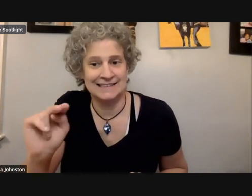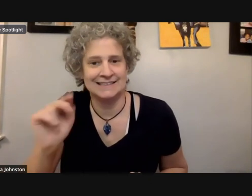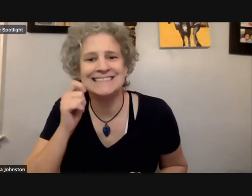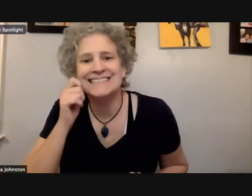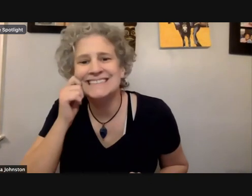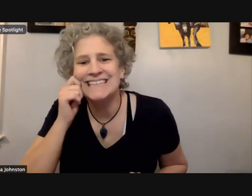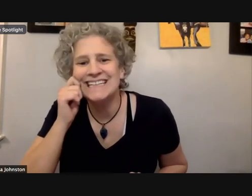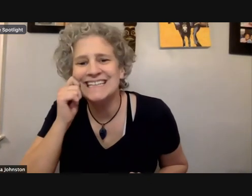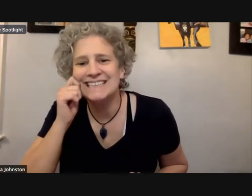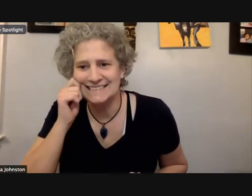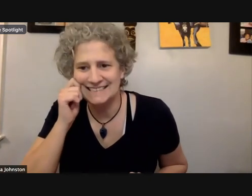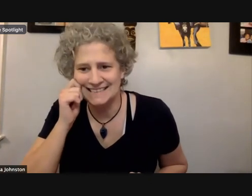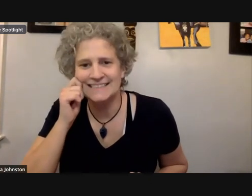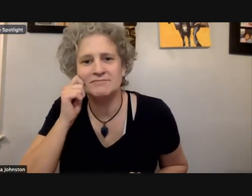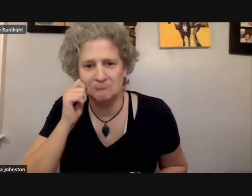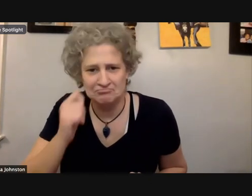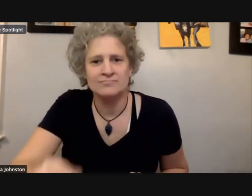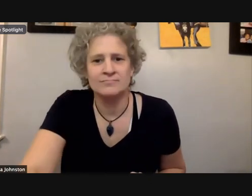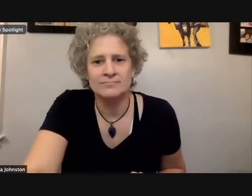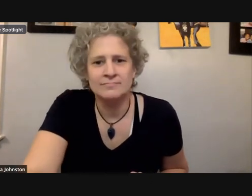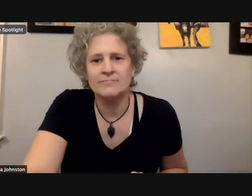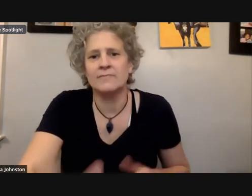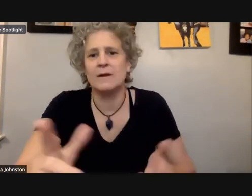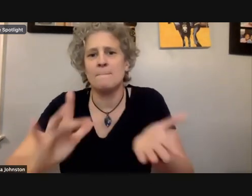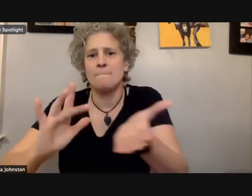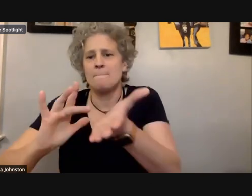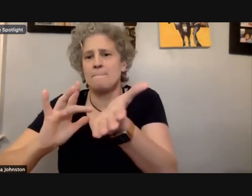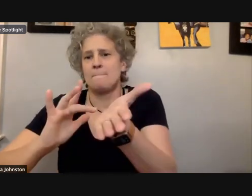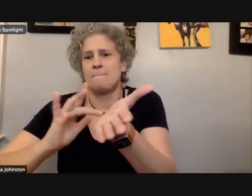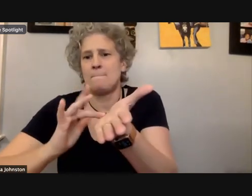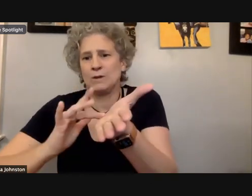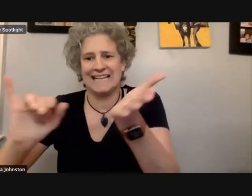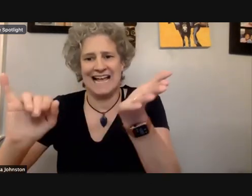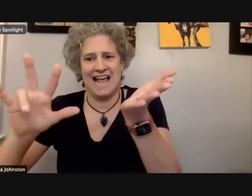Okay. So skin, this is skin.